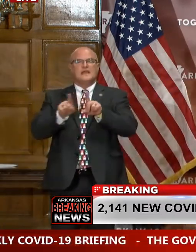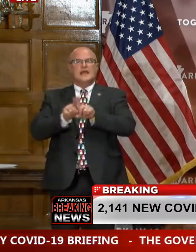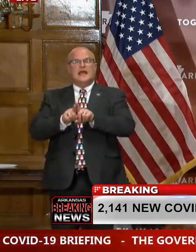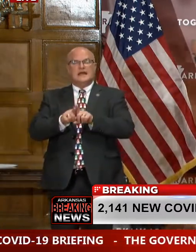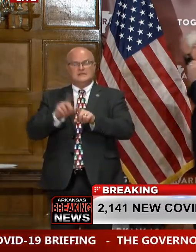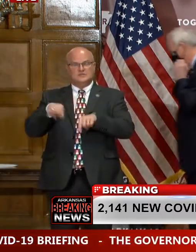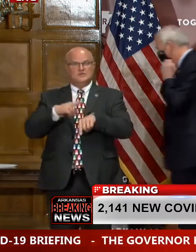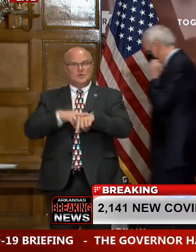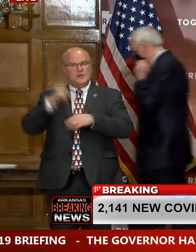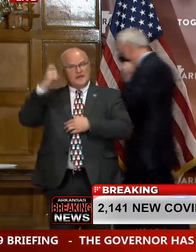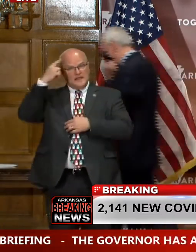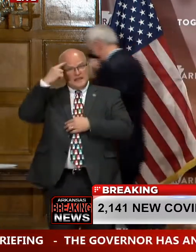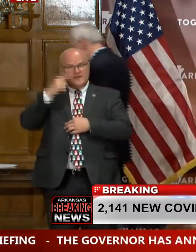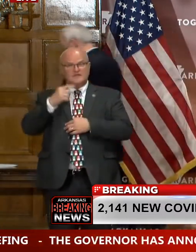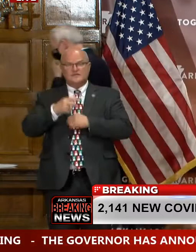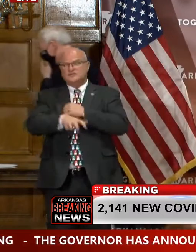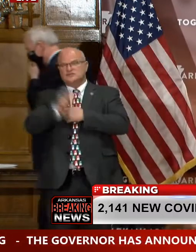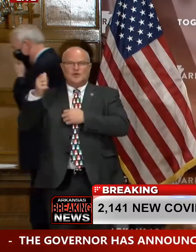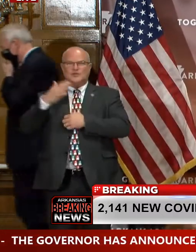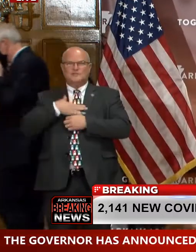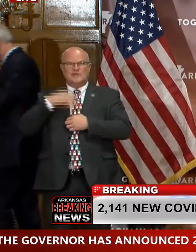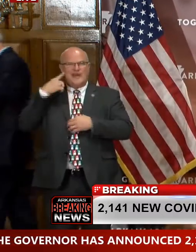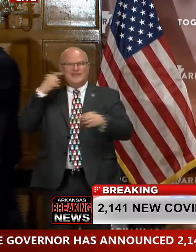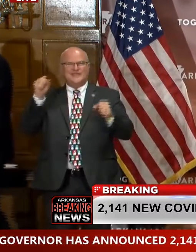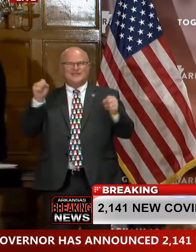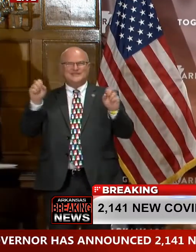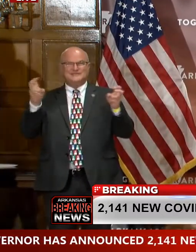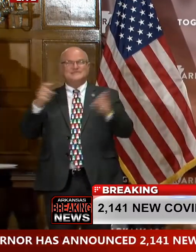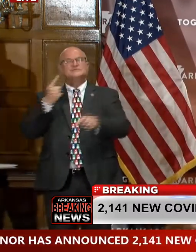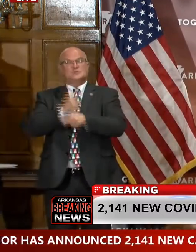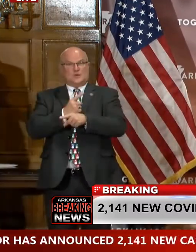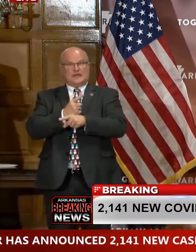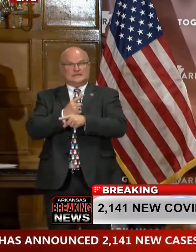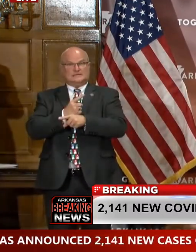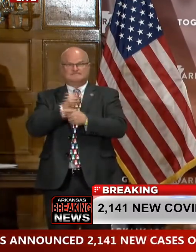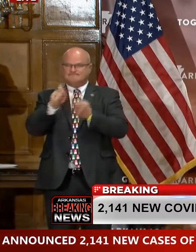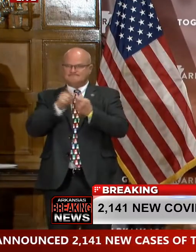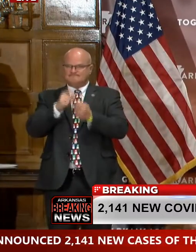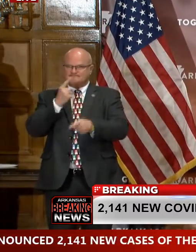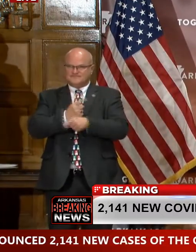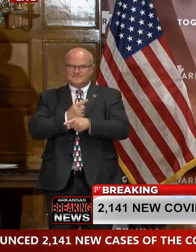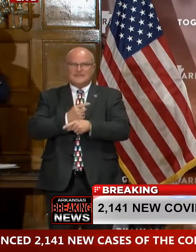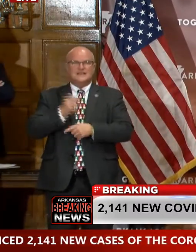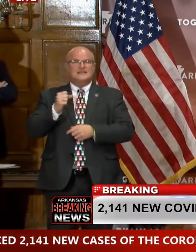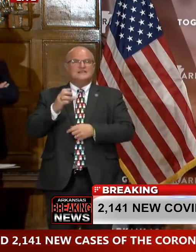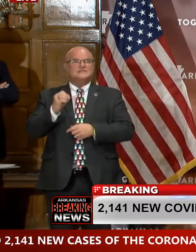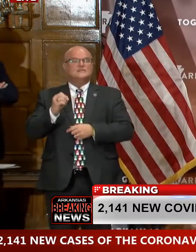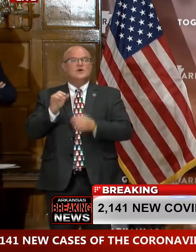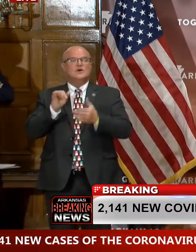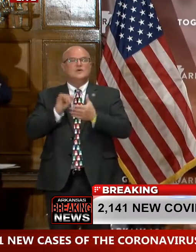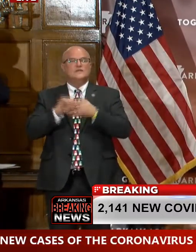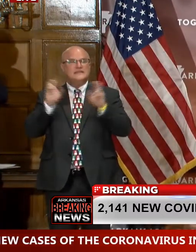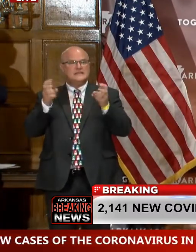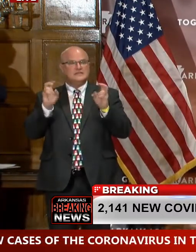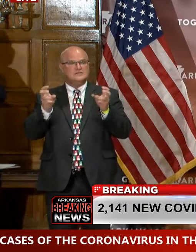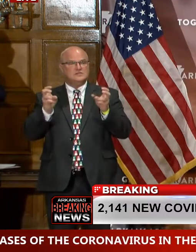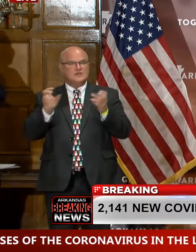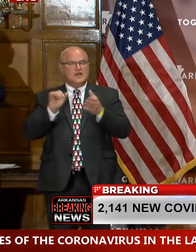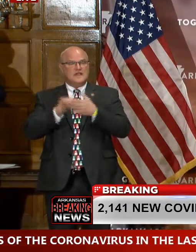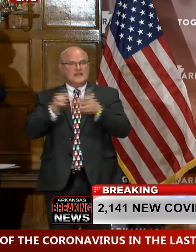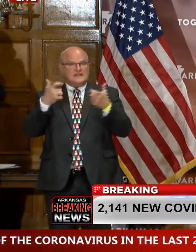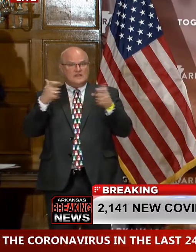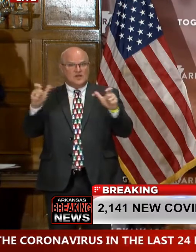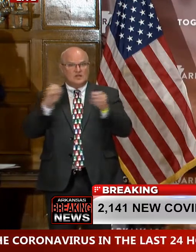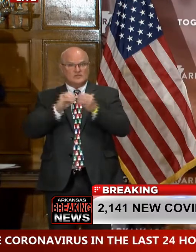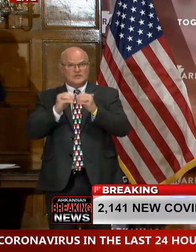As usual, the governor has stolen my thunder. He's correct. He's exactly correct. So the issue is that the larger